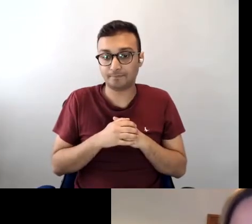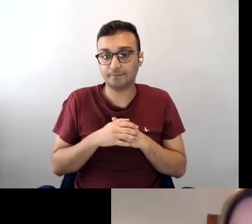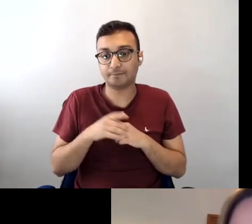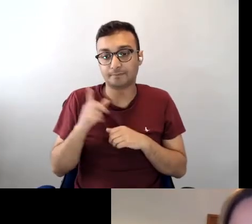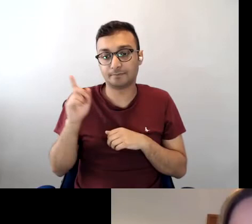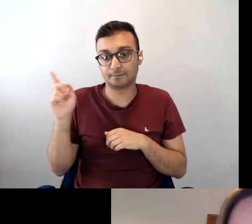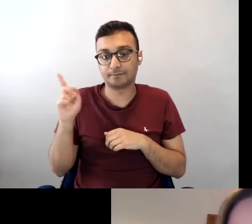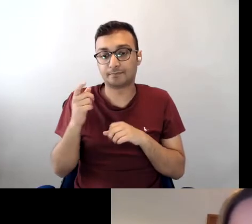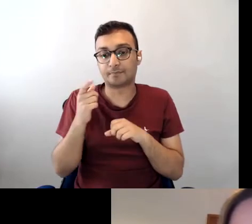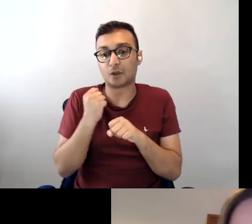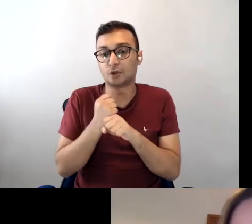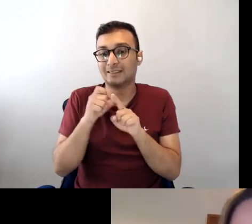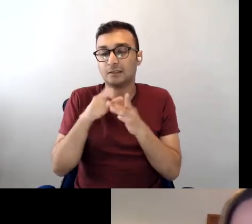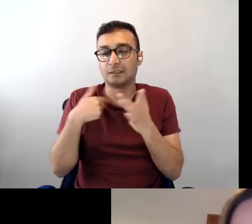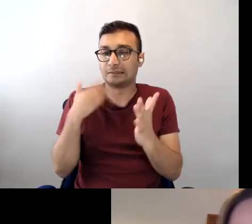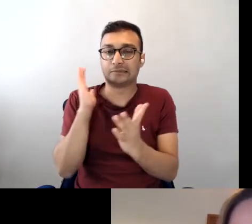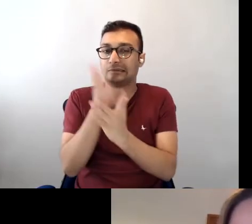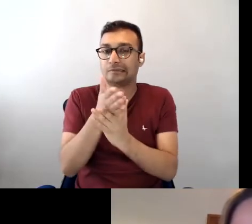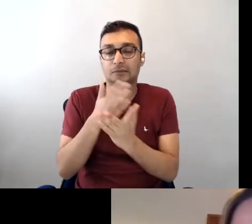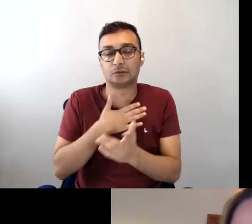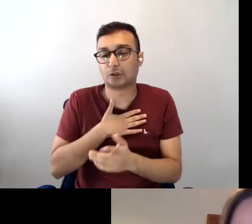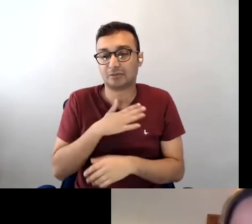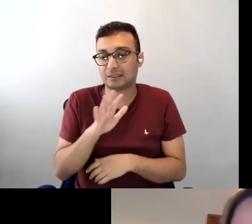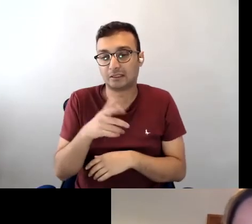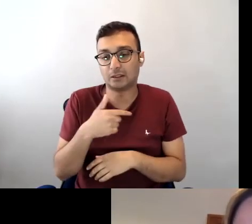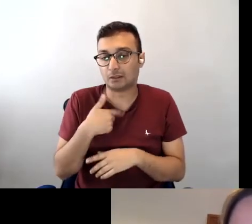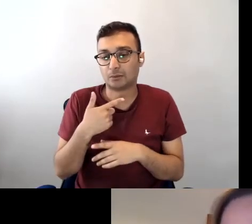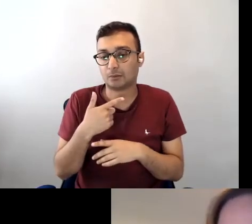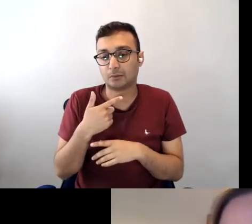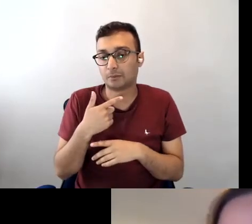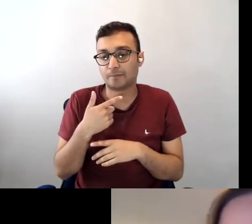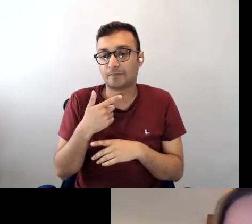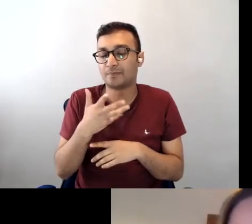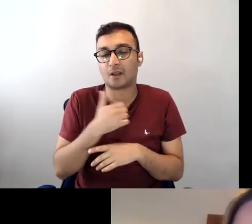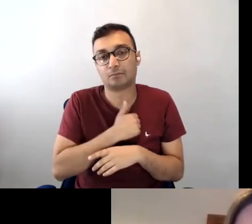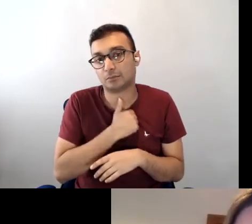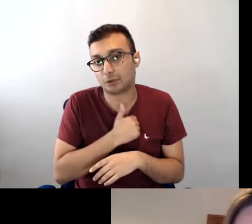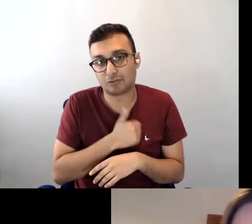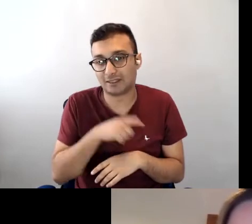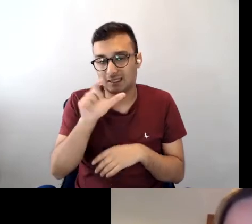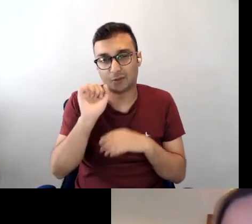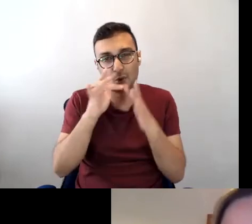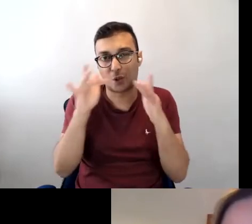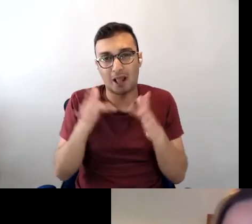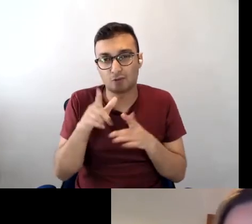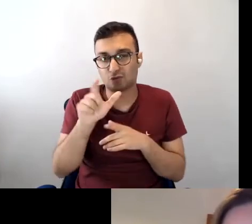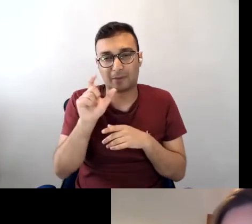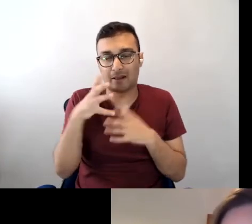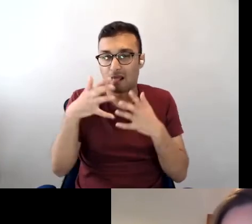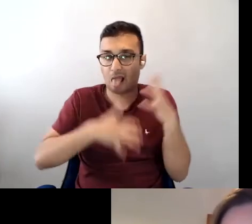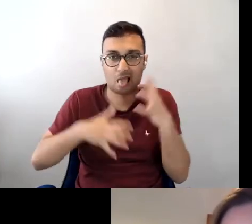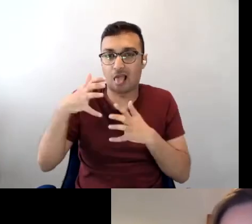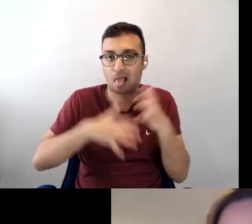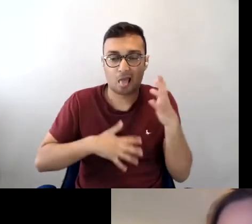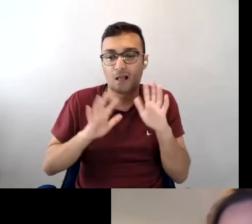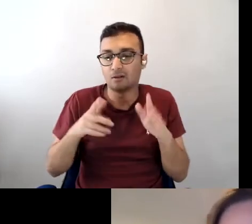we're just losing your technology. So there is. Sorry, Mr. Abbas, we're just losing your connection a little bit there. So if you maybe just want to do